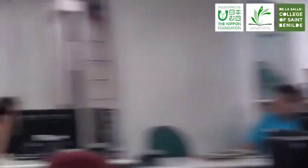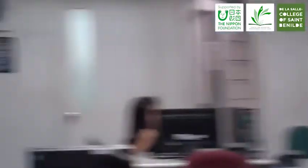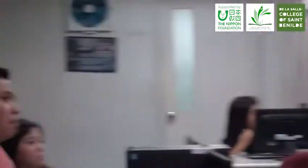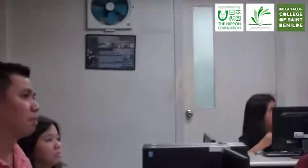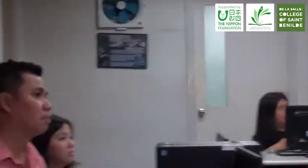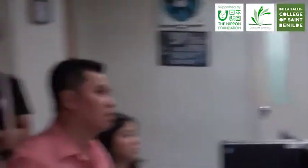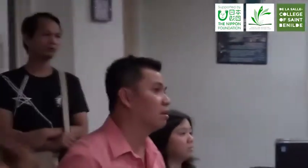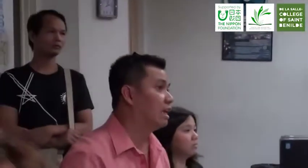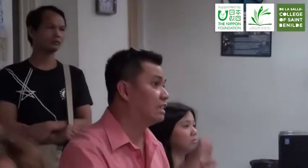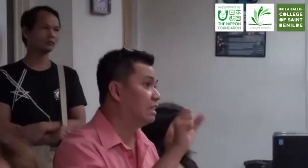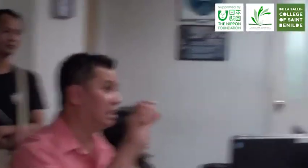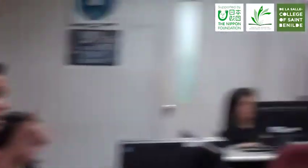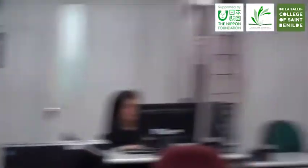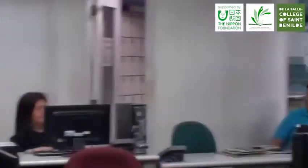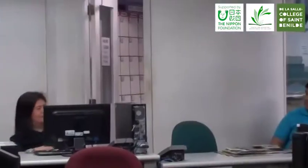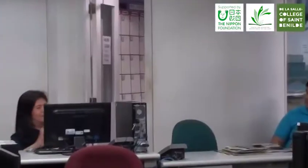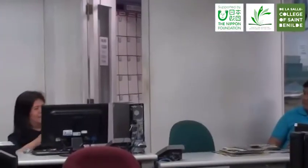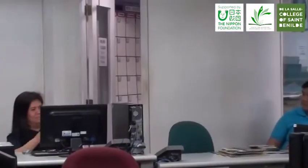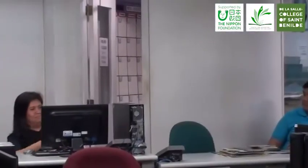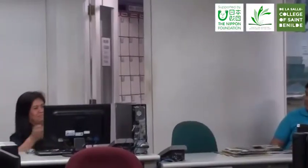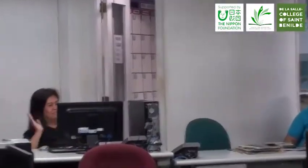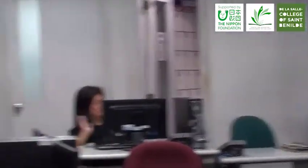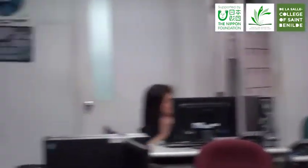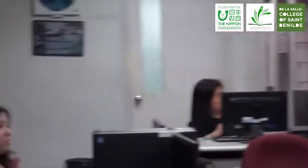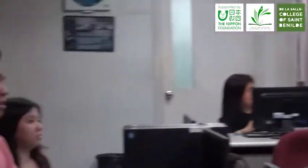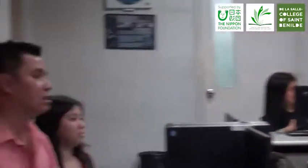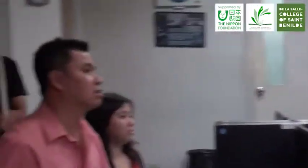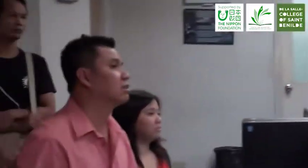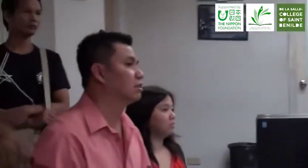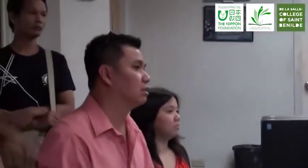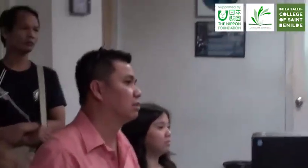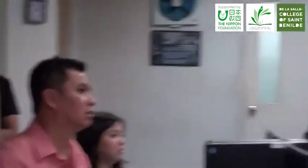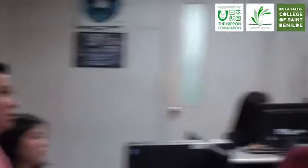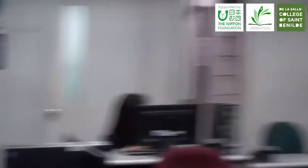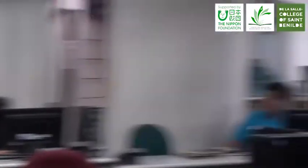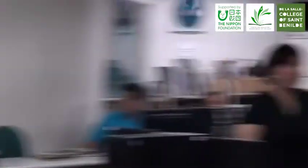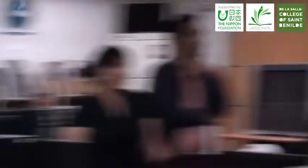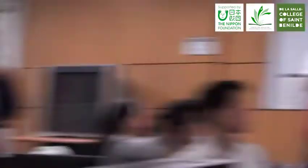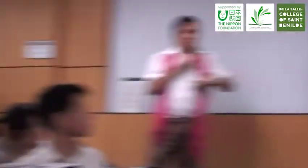One example of words you consider like independent verbs.